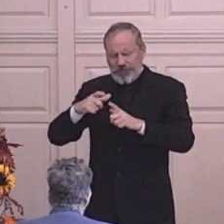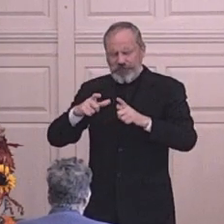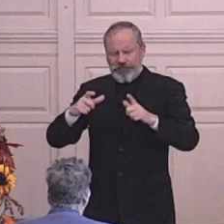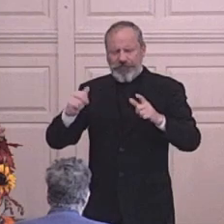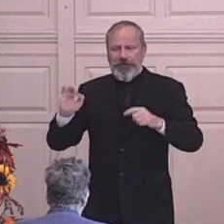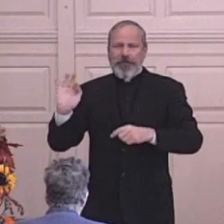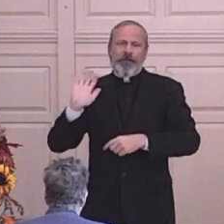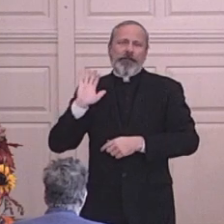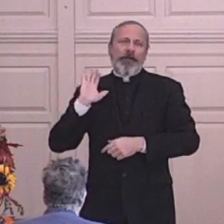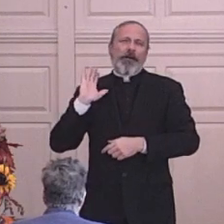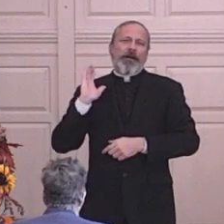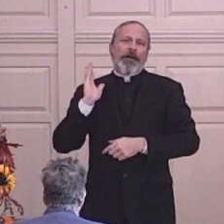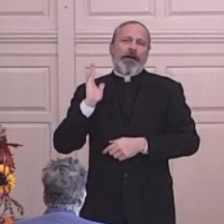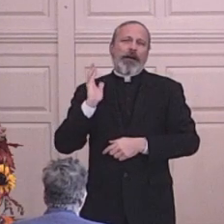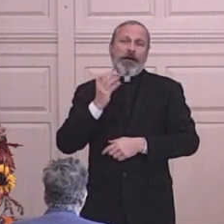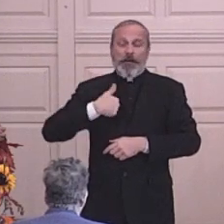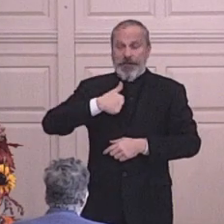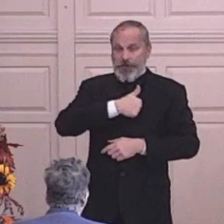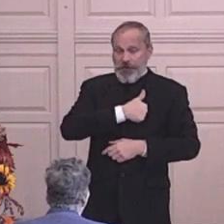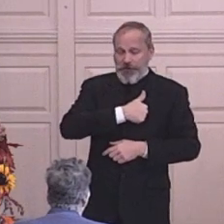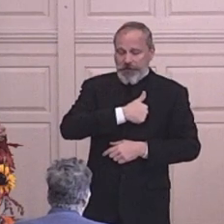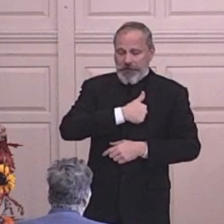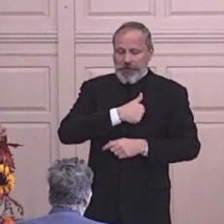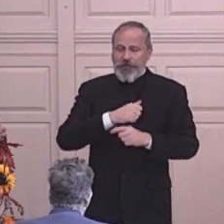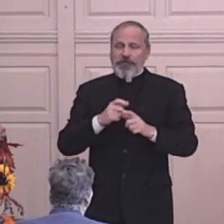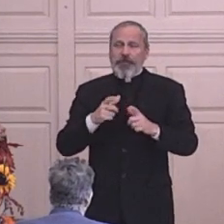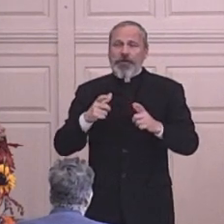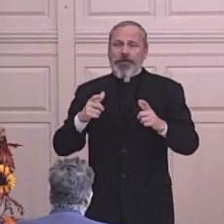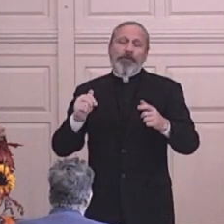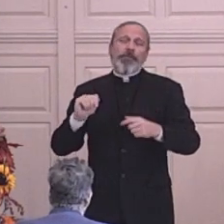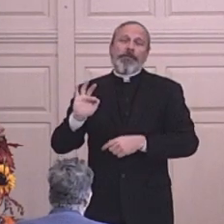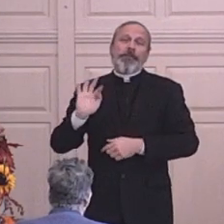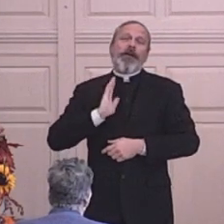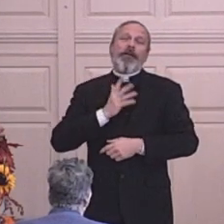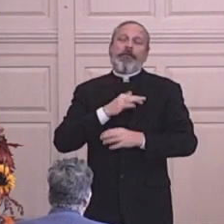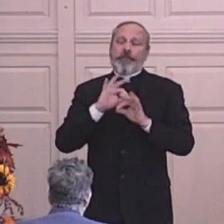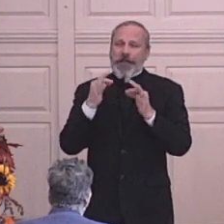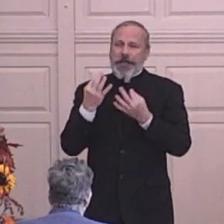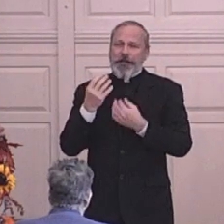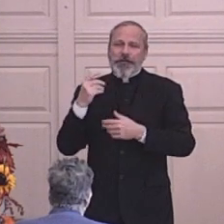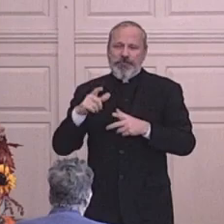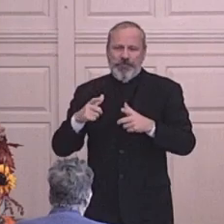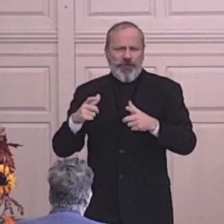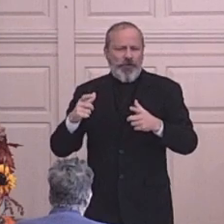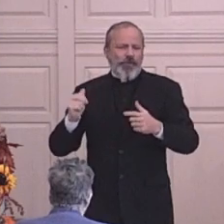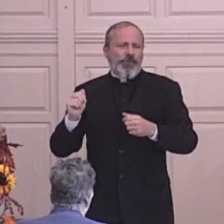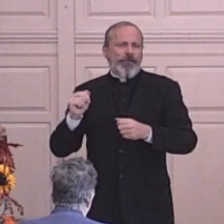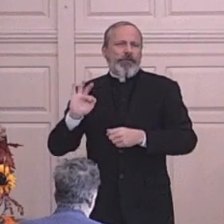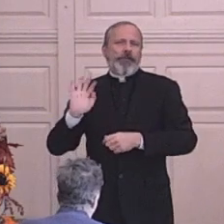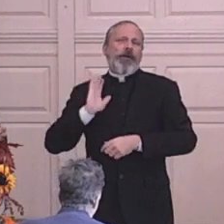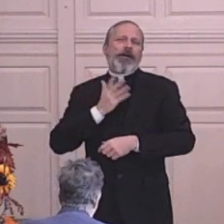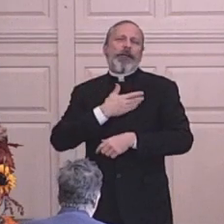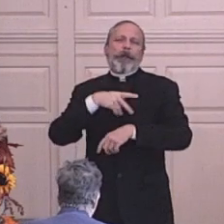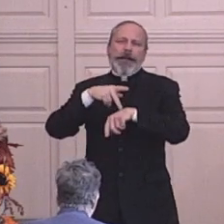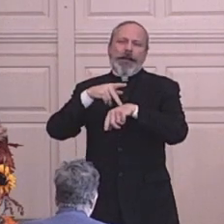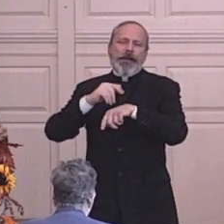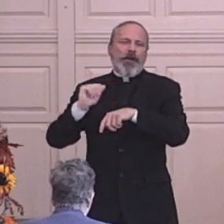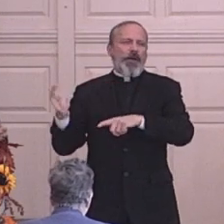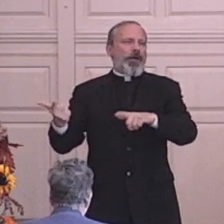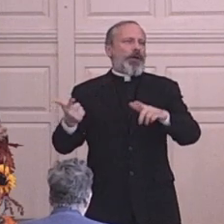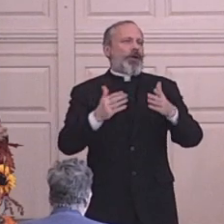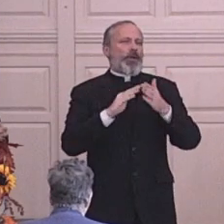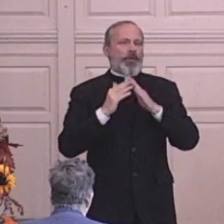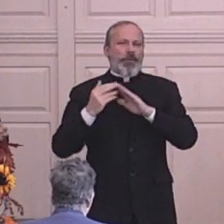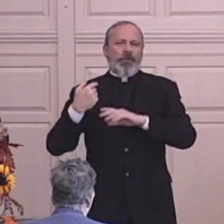our very selves, for the growth of our families, for the growth of our parish and all the communities where